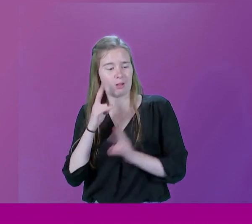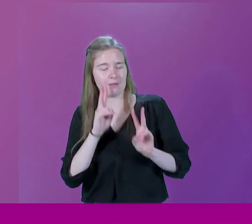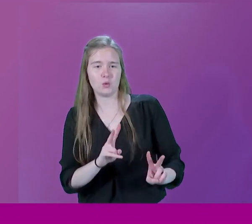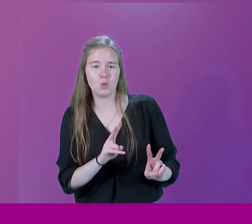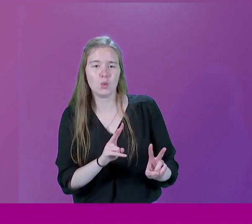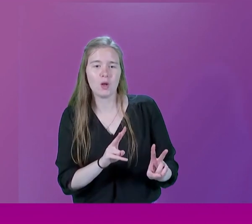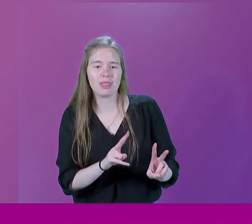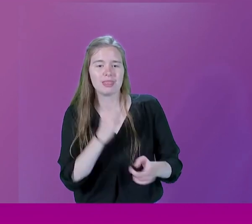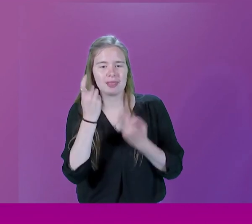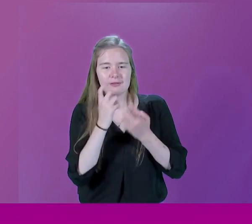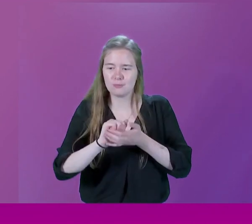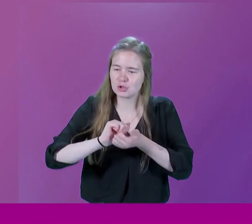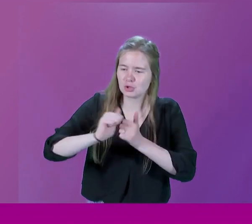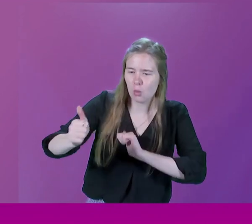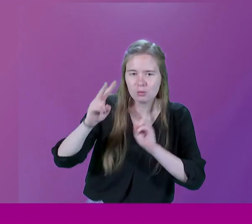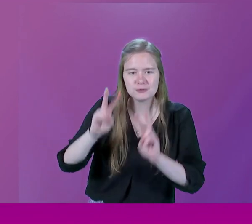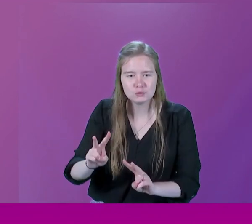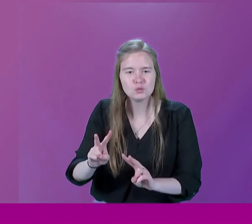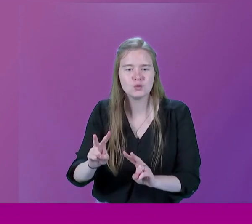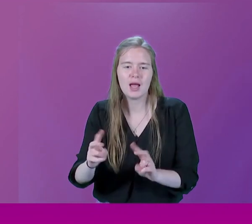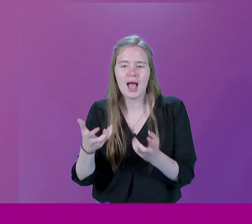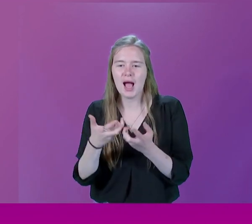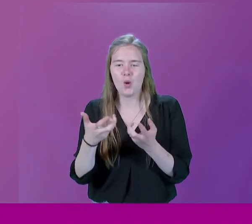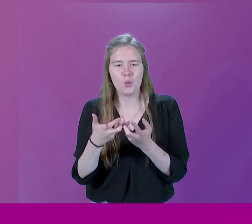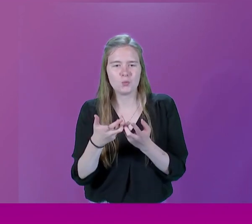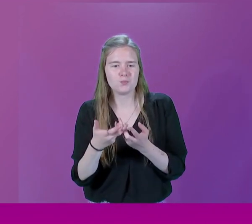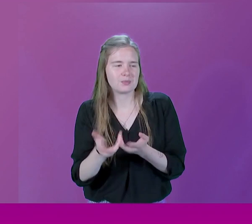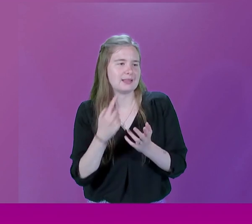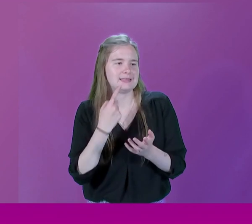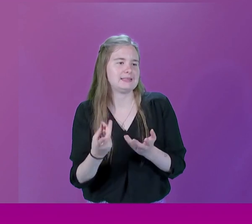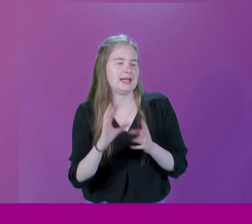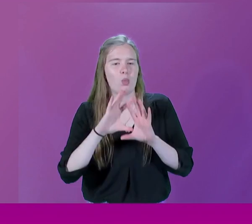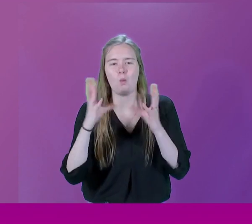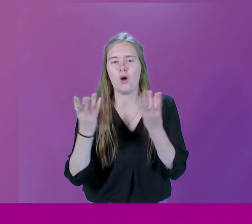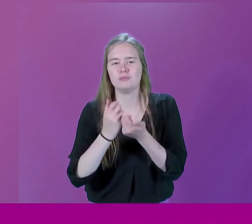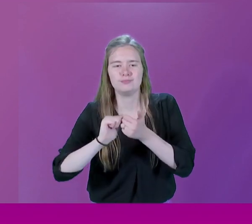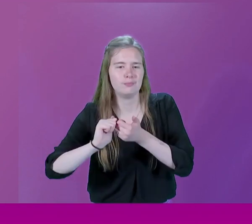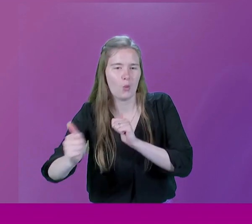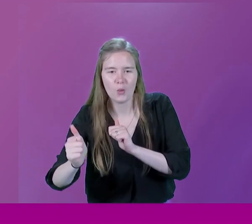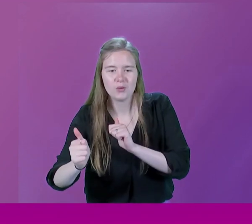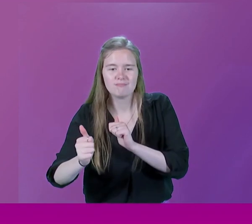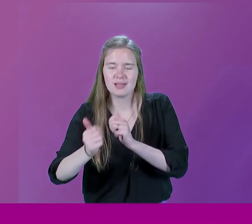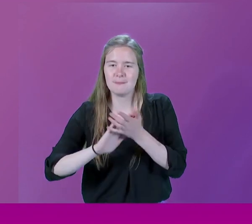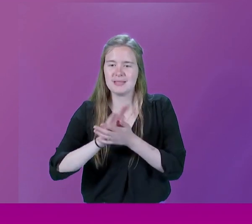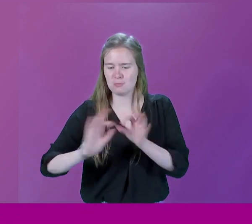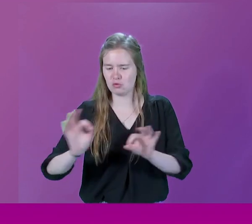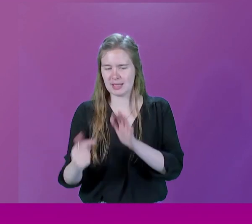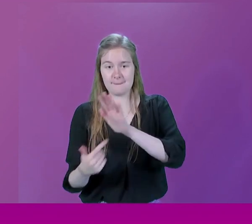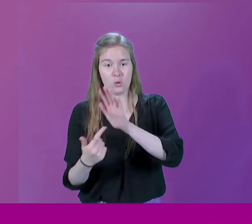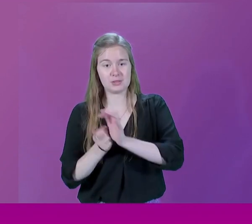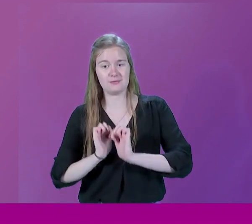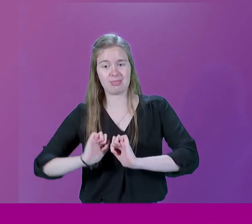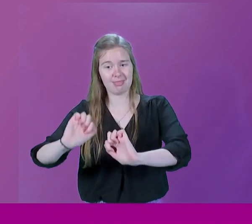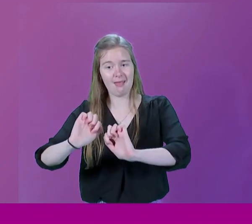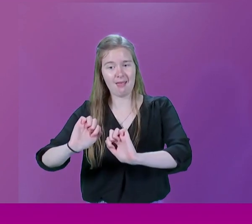view, looking at it from a sports point of view, you know, what is it, let's say, in the world of sport that makes music important to what